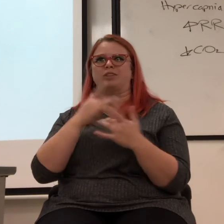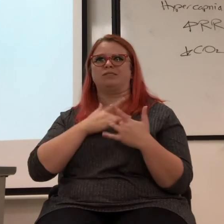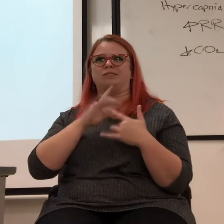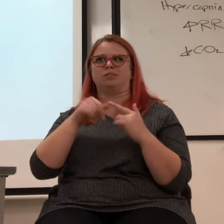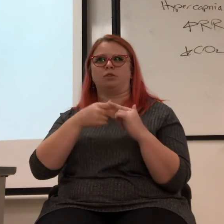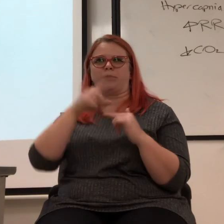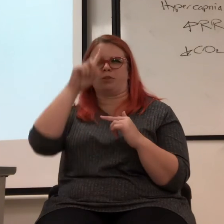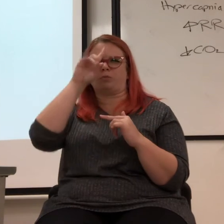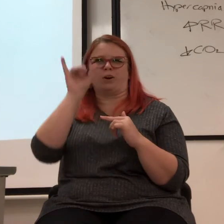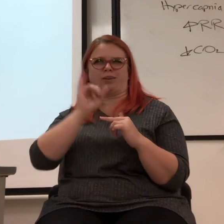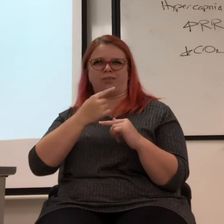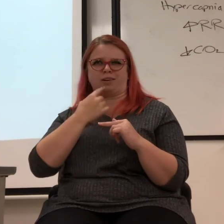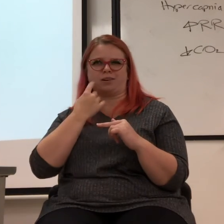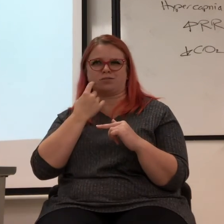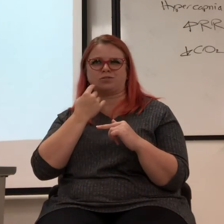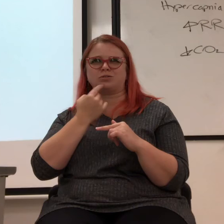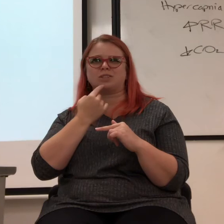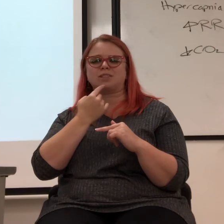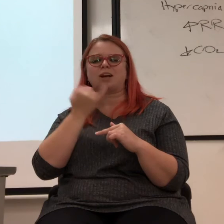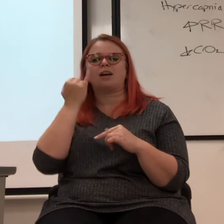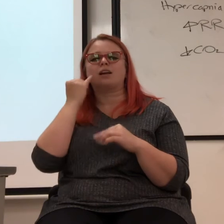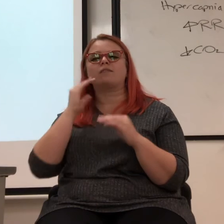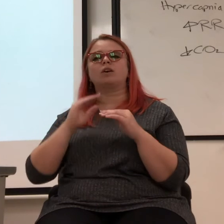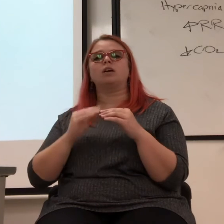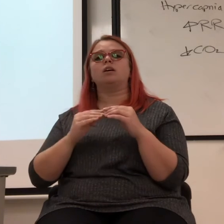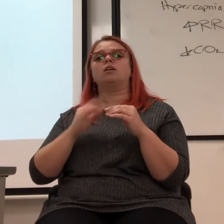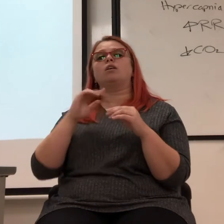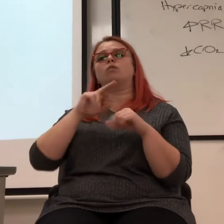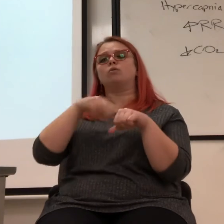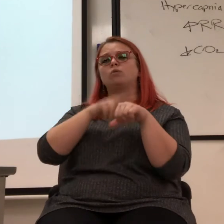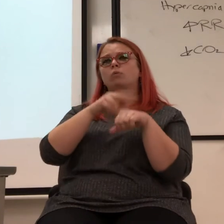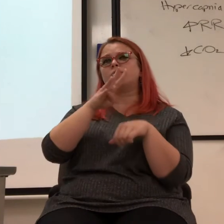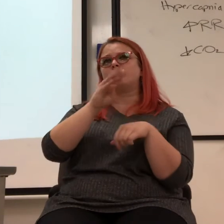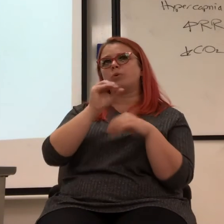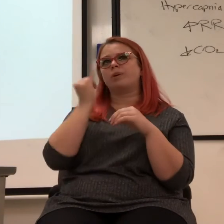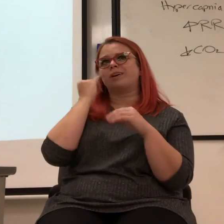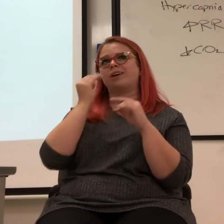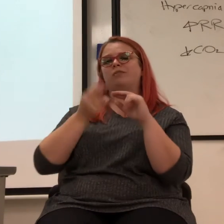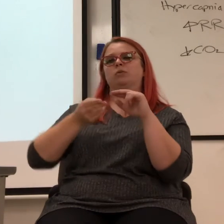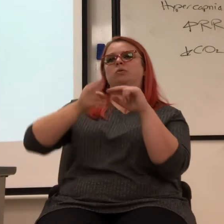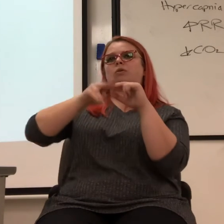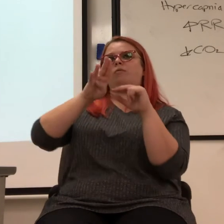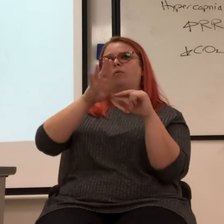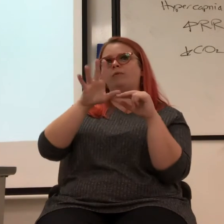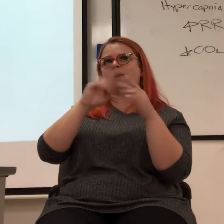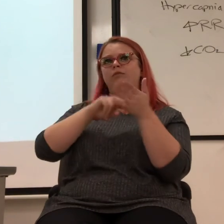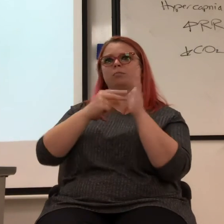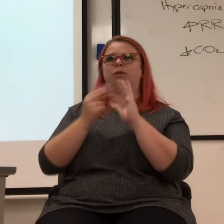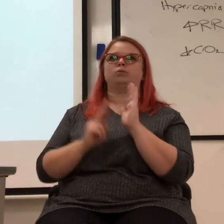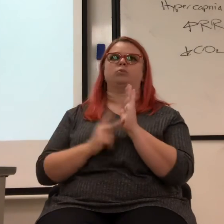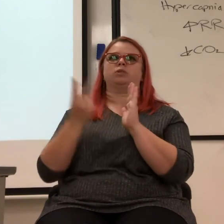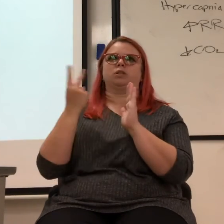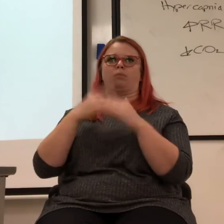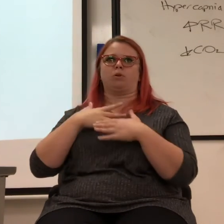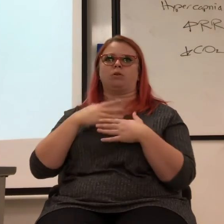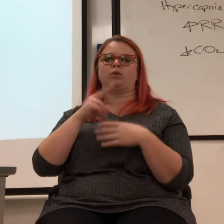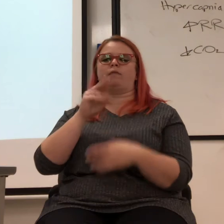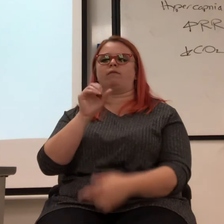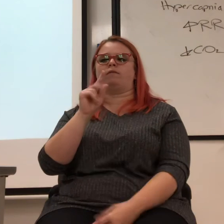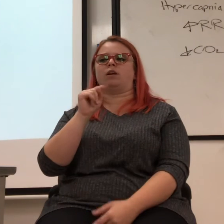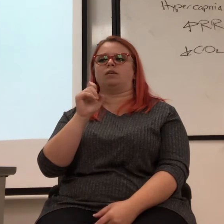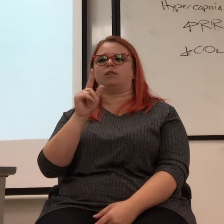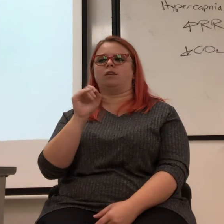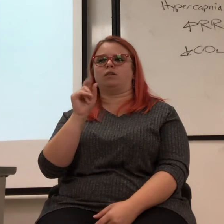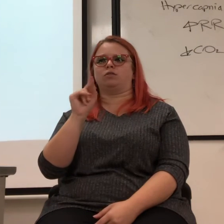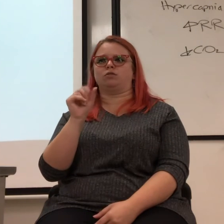so normally it's 40. If it reaches 45, you double your ventilation rate. 45 is what it's supposed to be